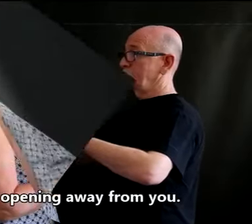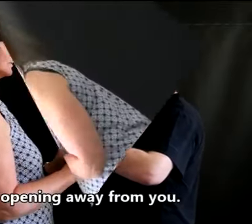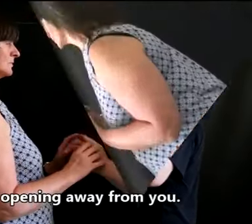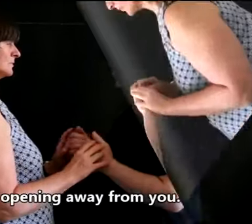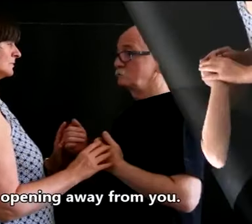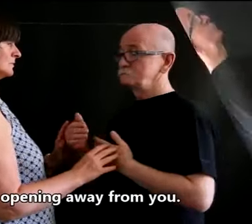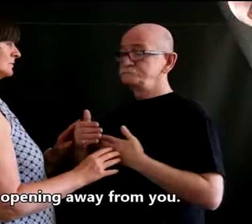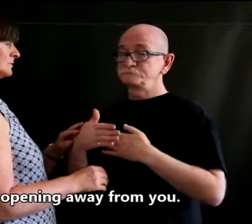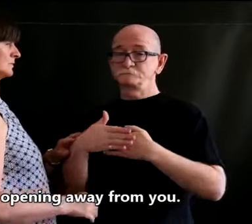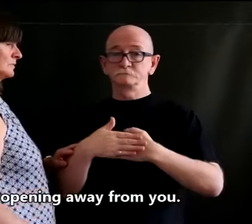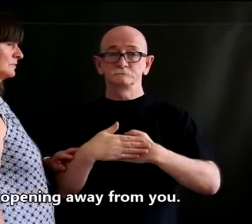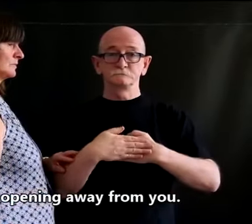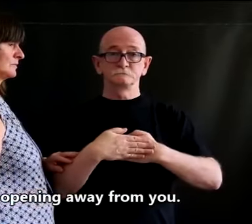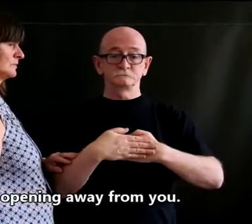Next, a door opening away from you.